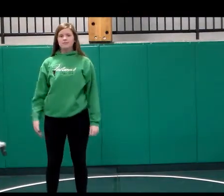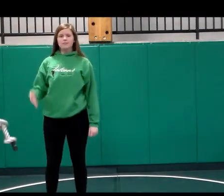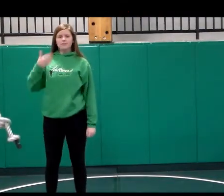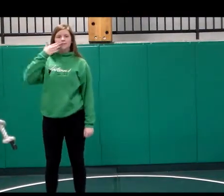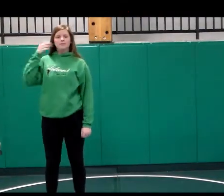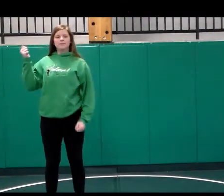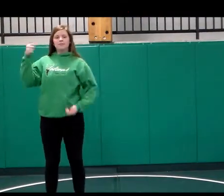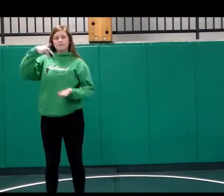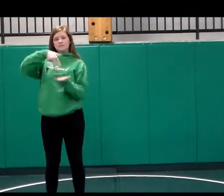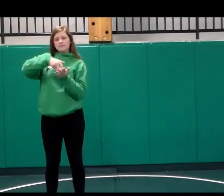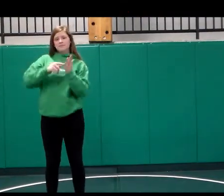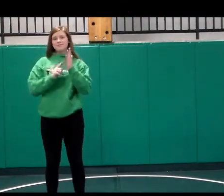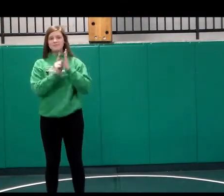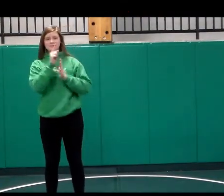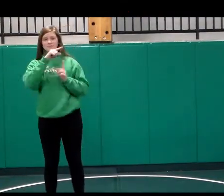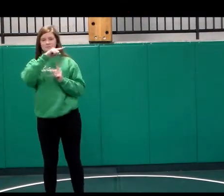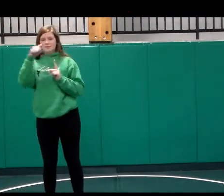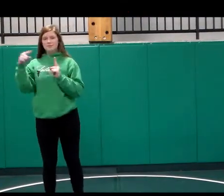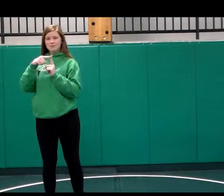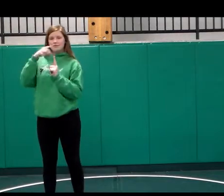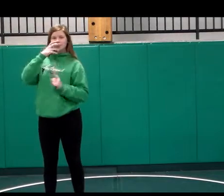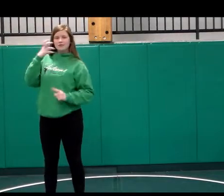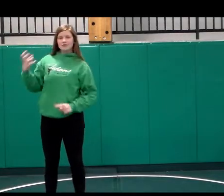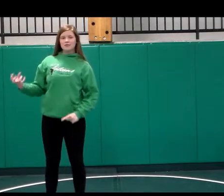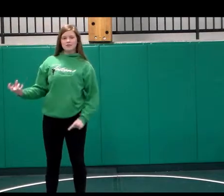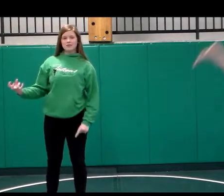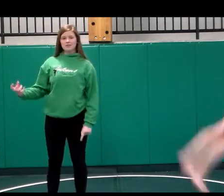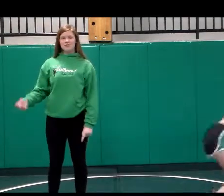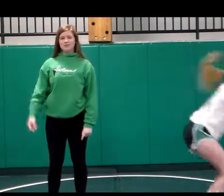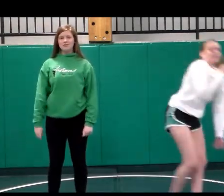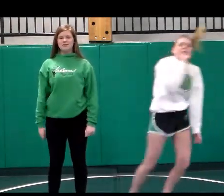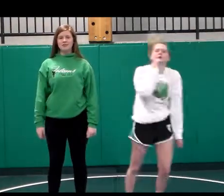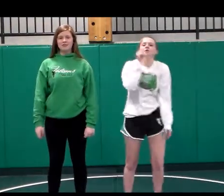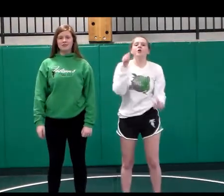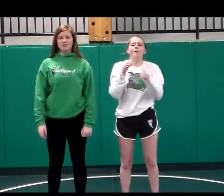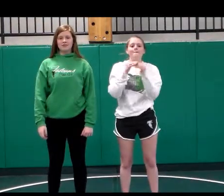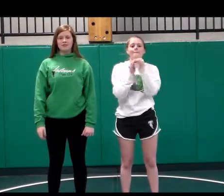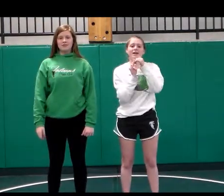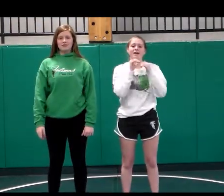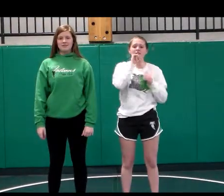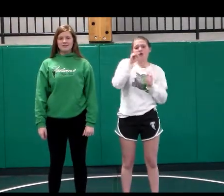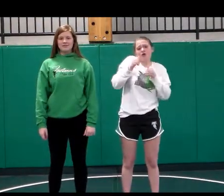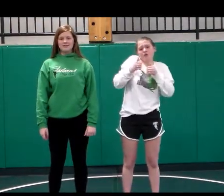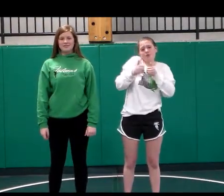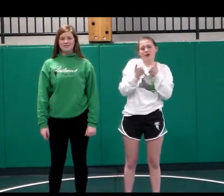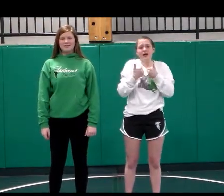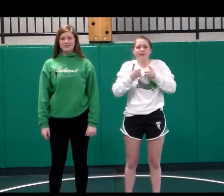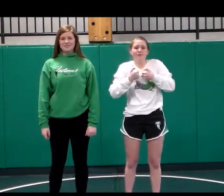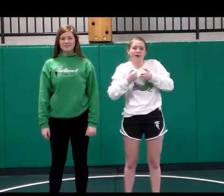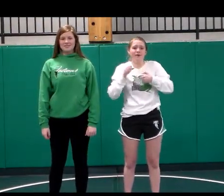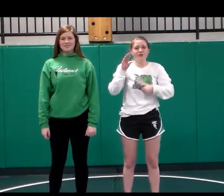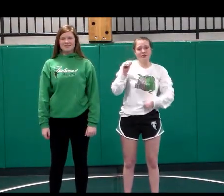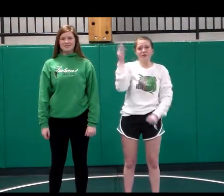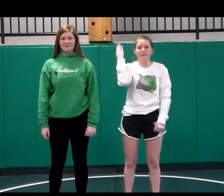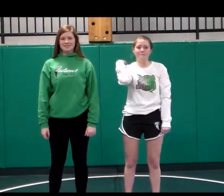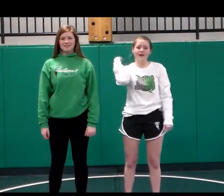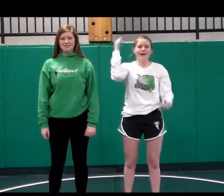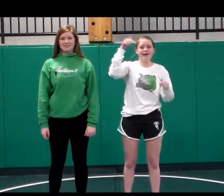You better stand tall in the cold and you're out Don't bend, don't break, baby, don't